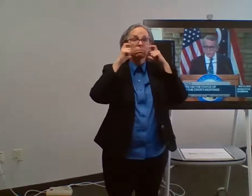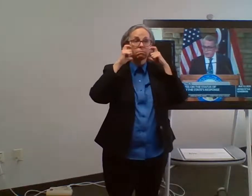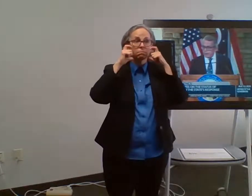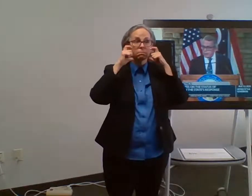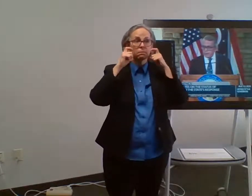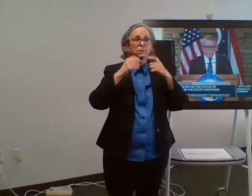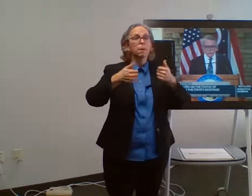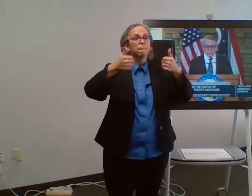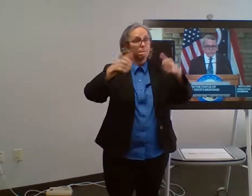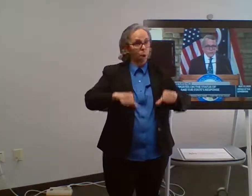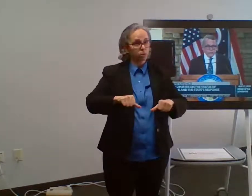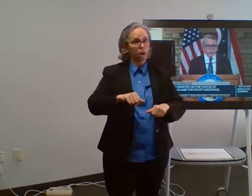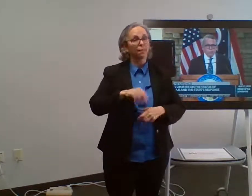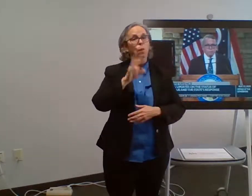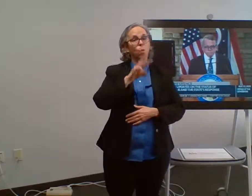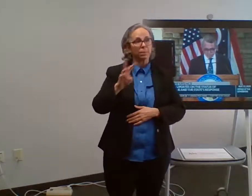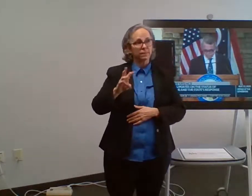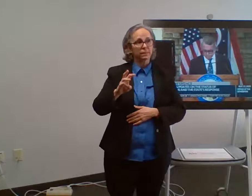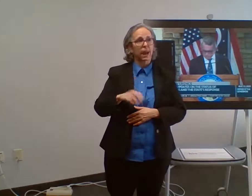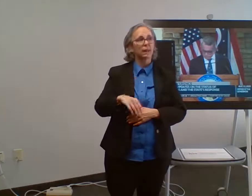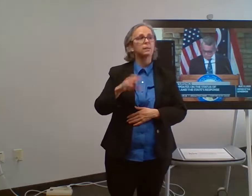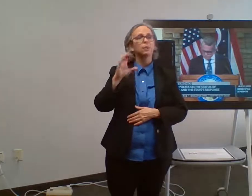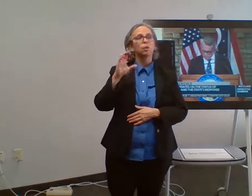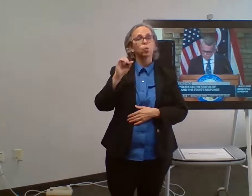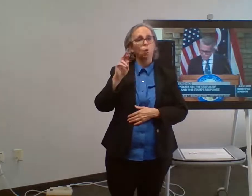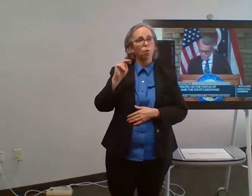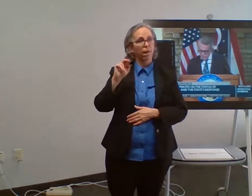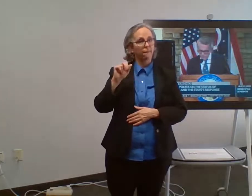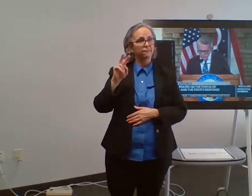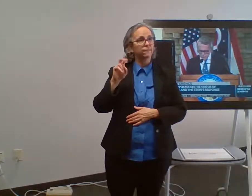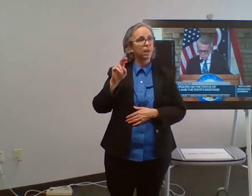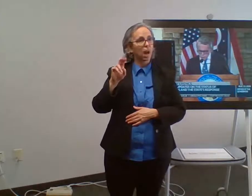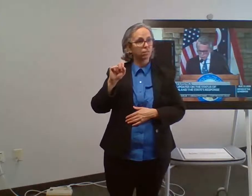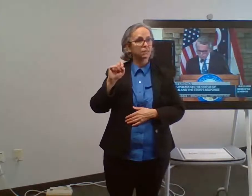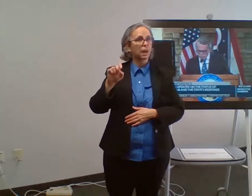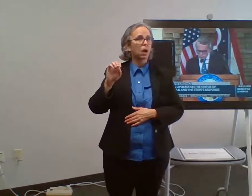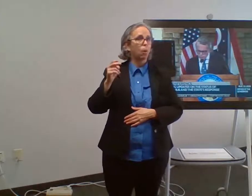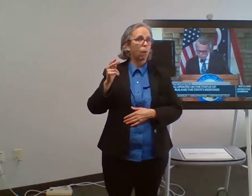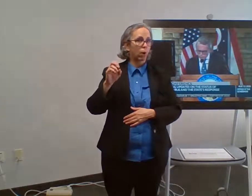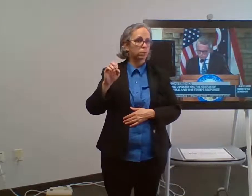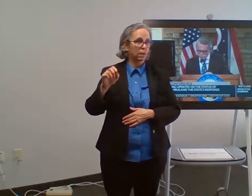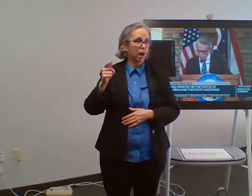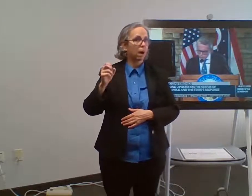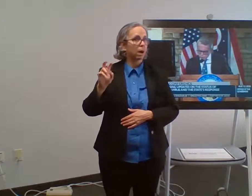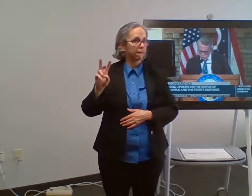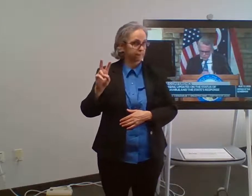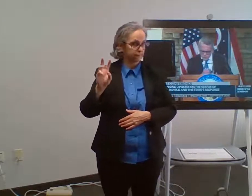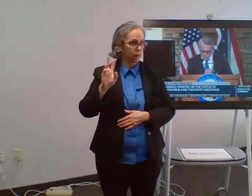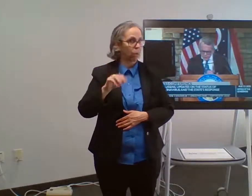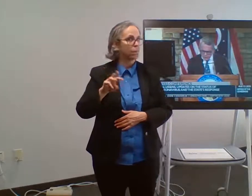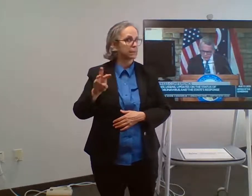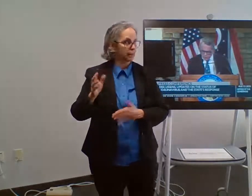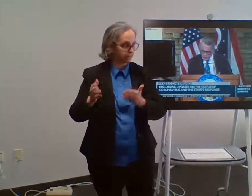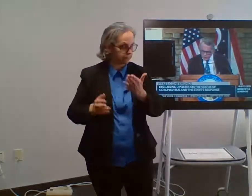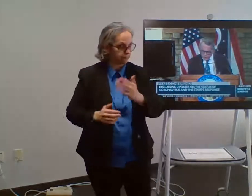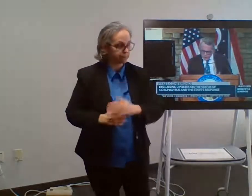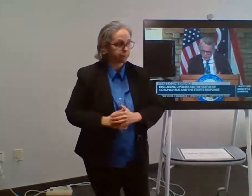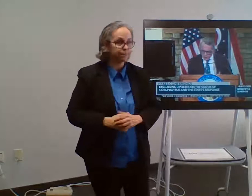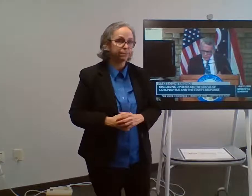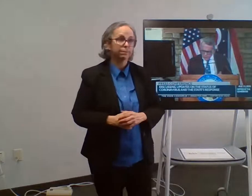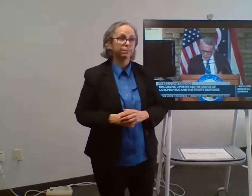coronavirus.ohio.gov, that is coming up. Let me now turn to a very important topic of minority